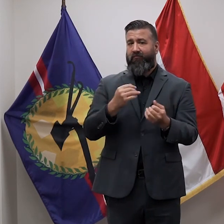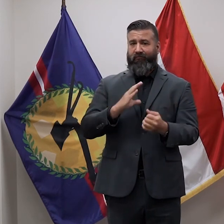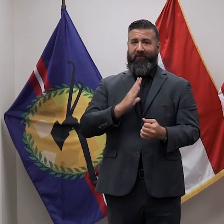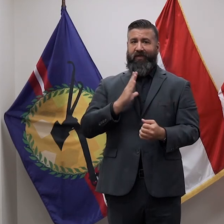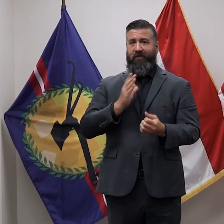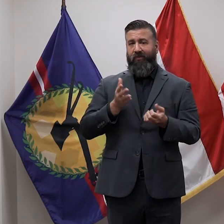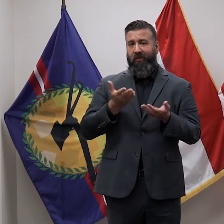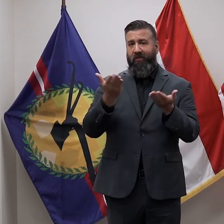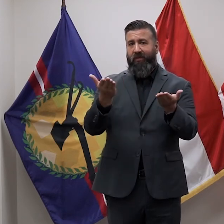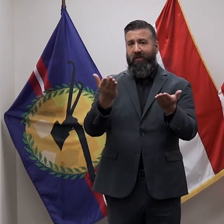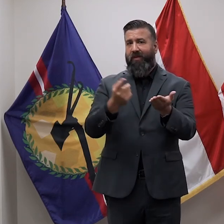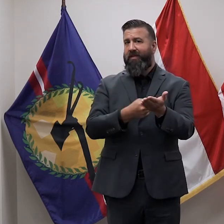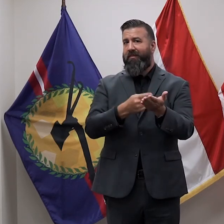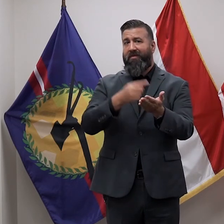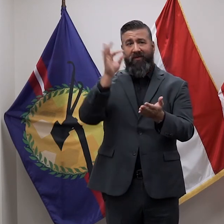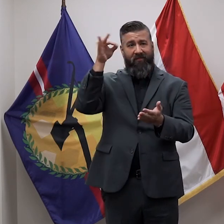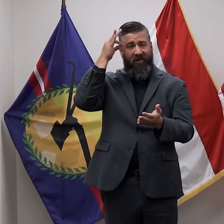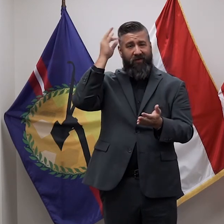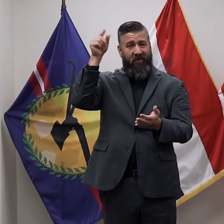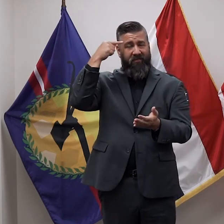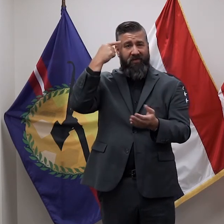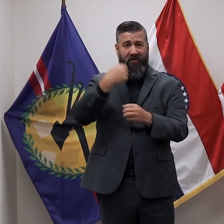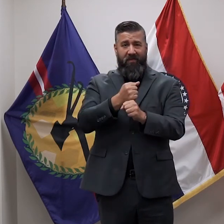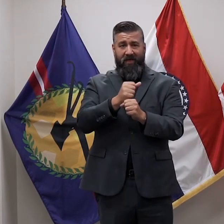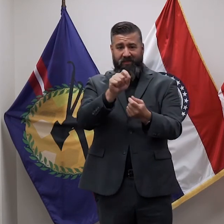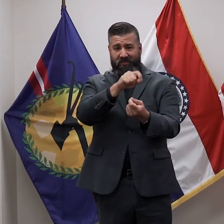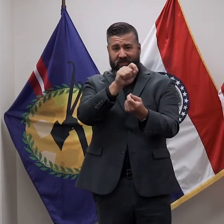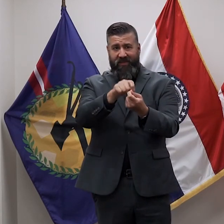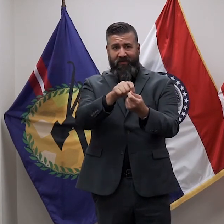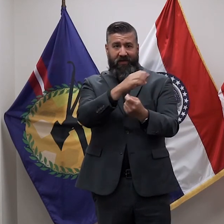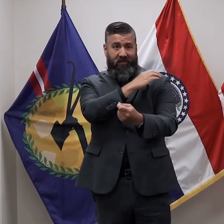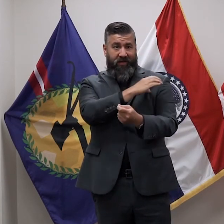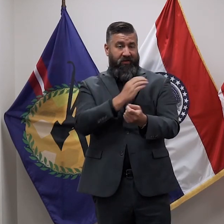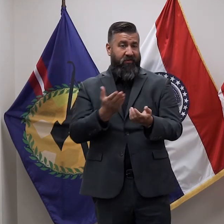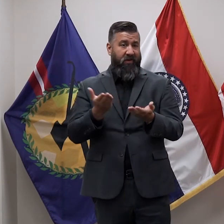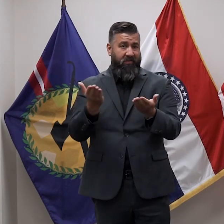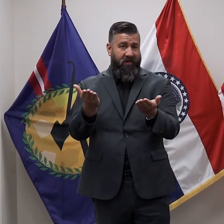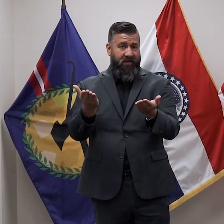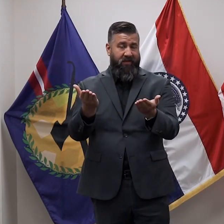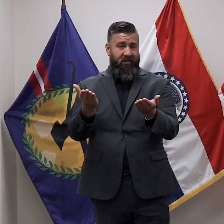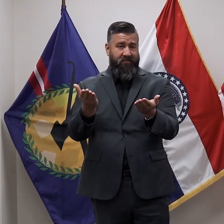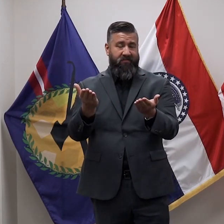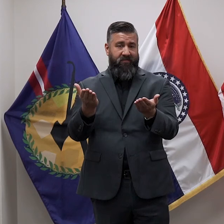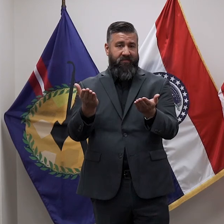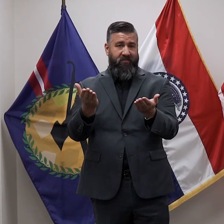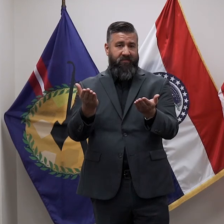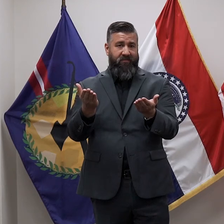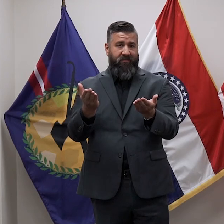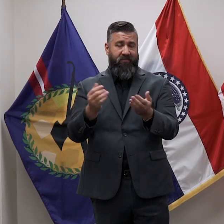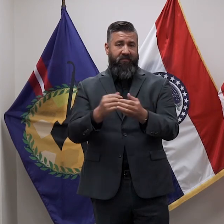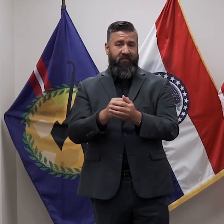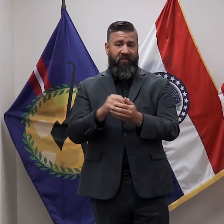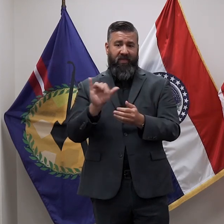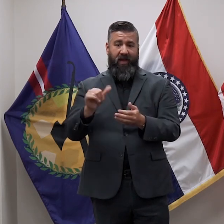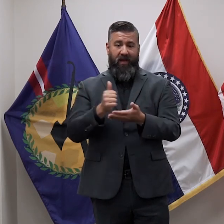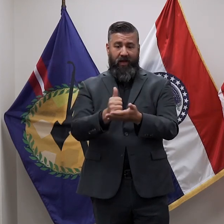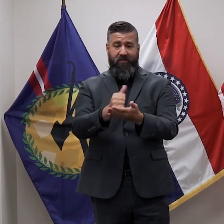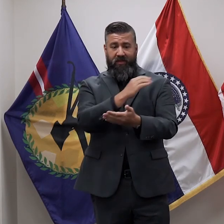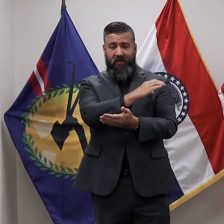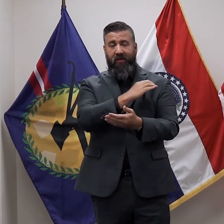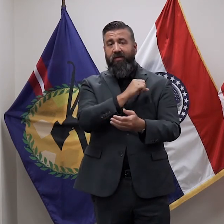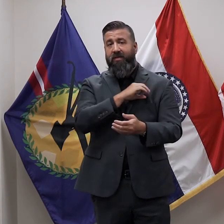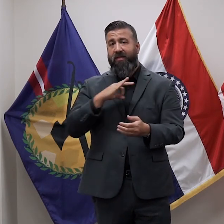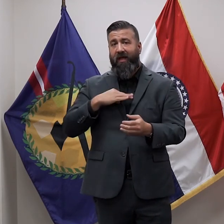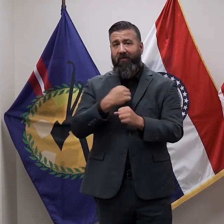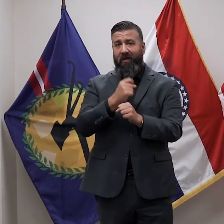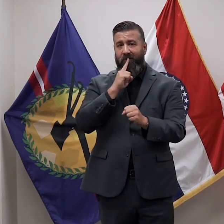because sometimes the federal government makes some specific clinical recommendations or timing recommendations that it helps our clinical